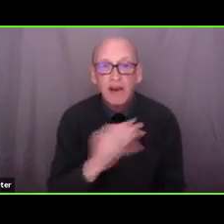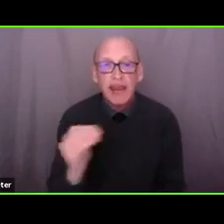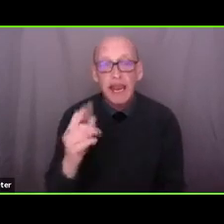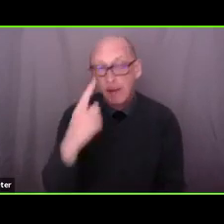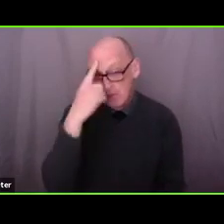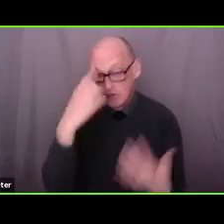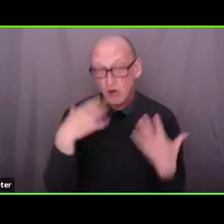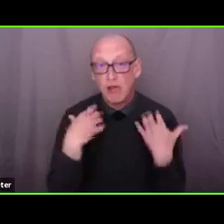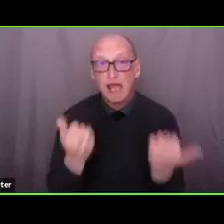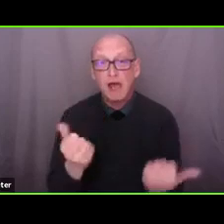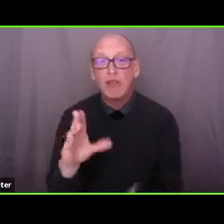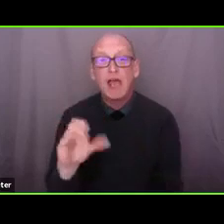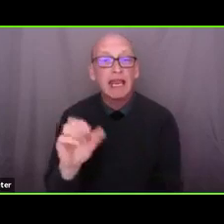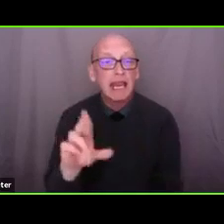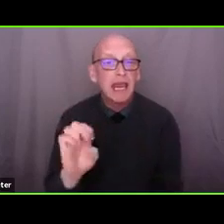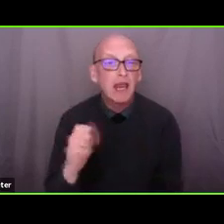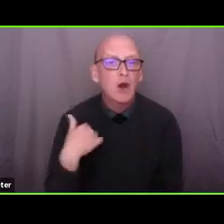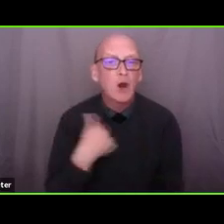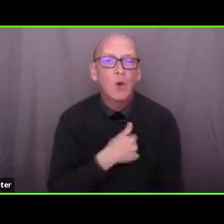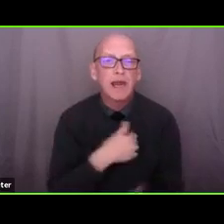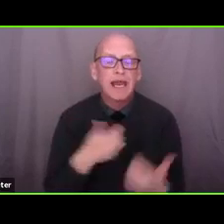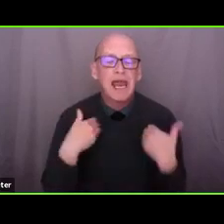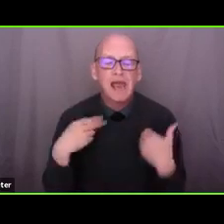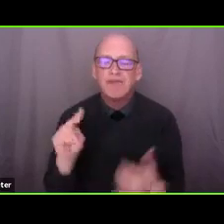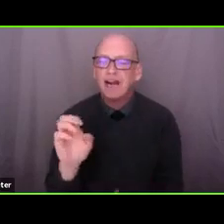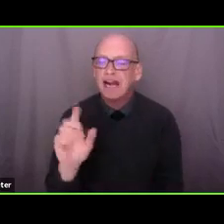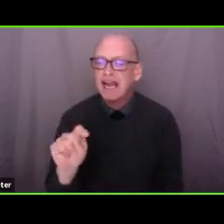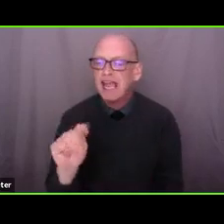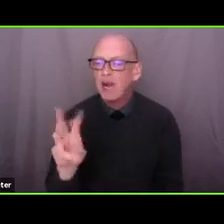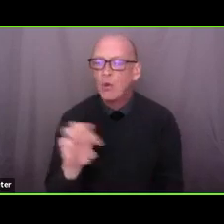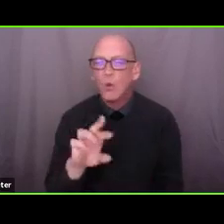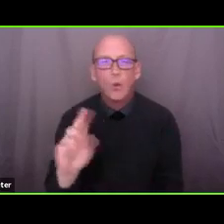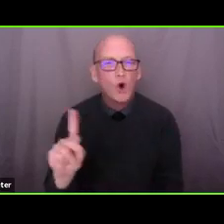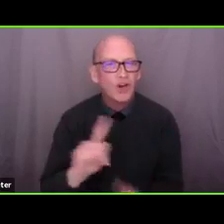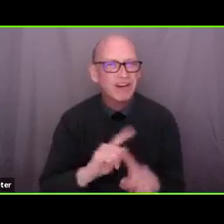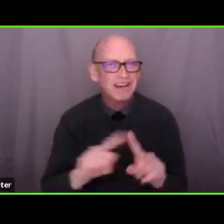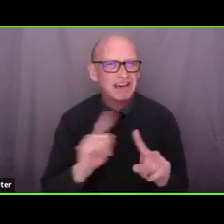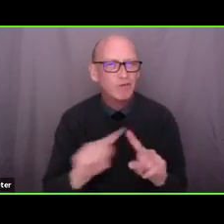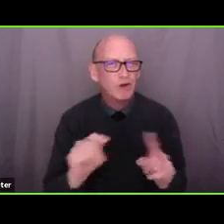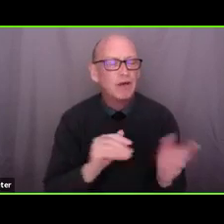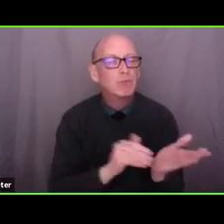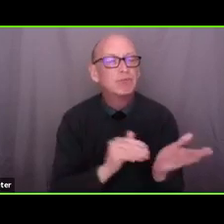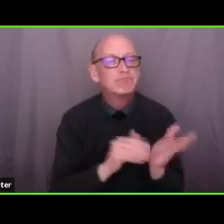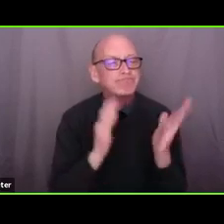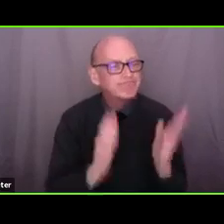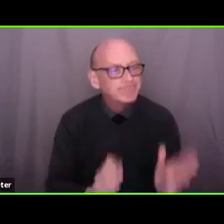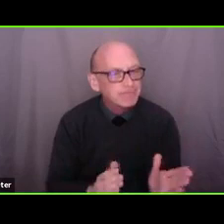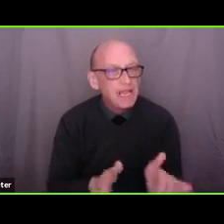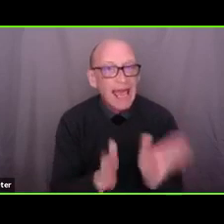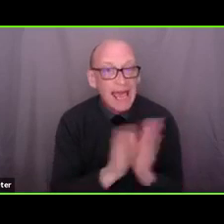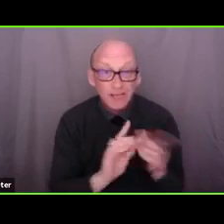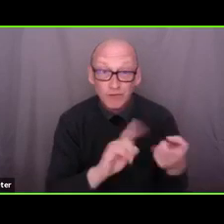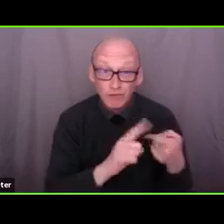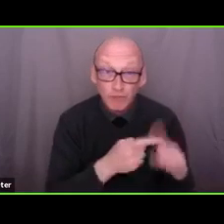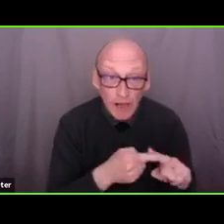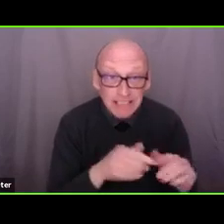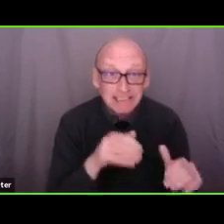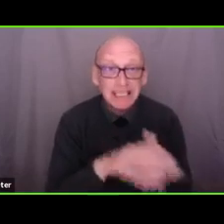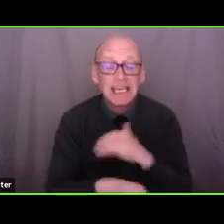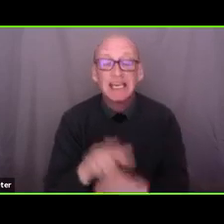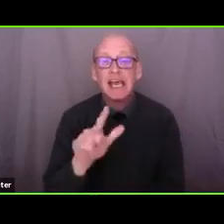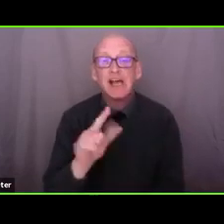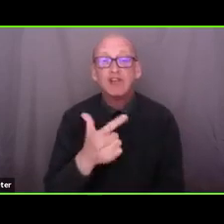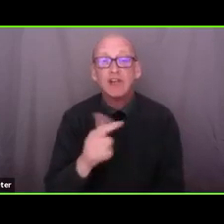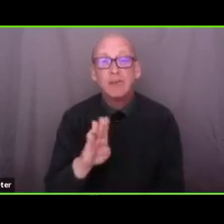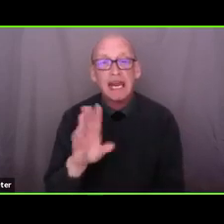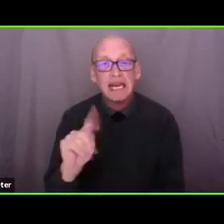have this vast network of providers. And so, ask your friends, ask your friends in the LGBT community, who do they go